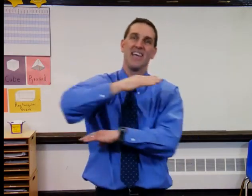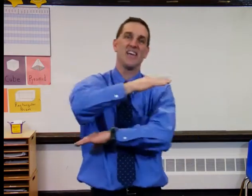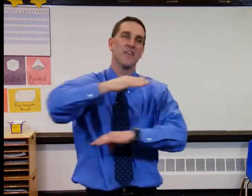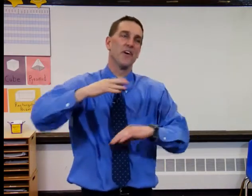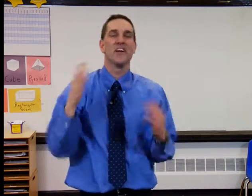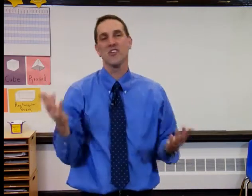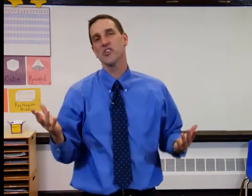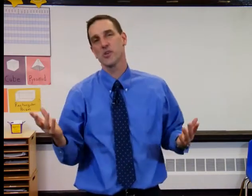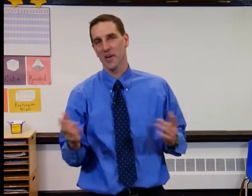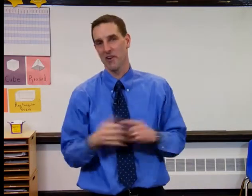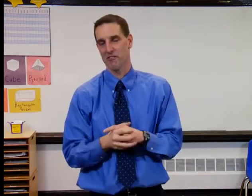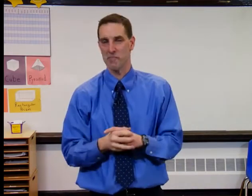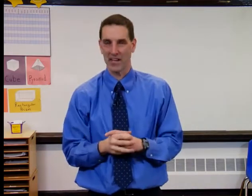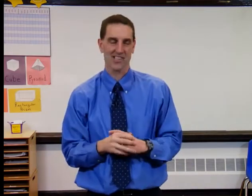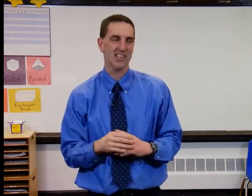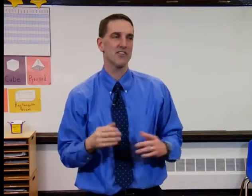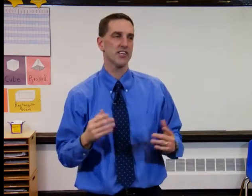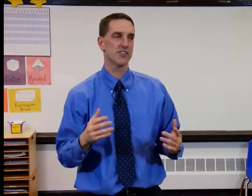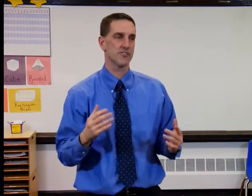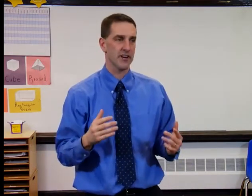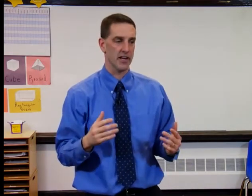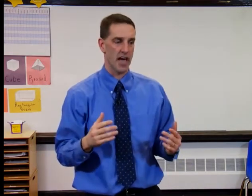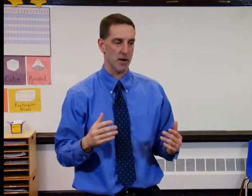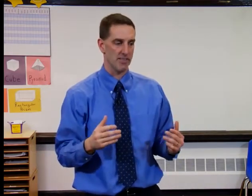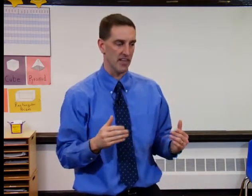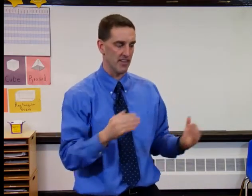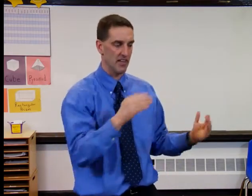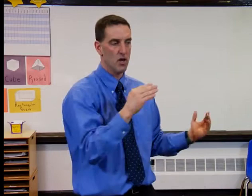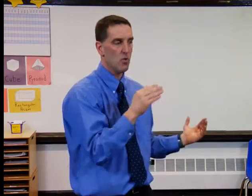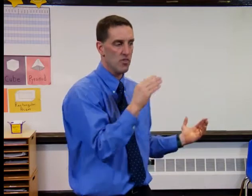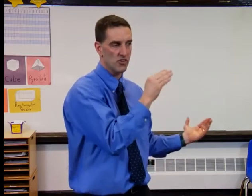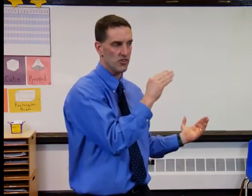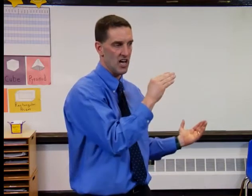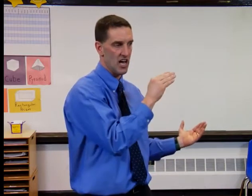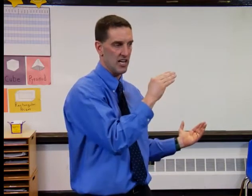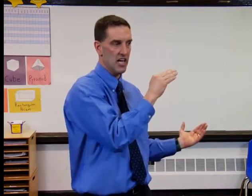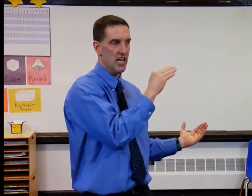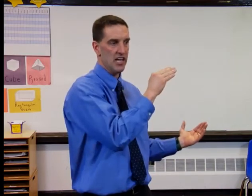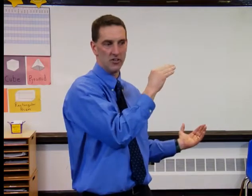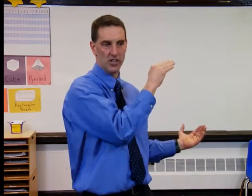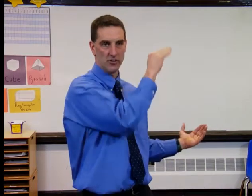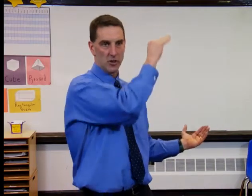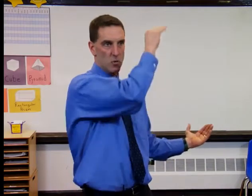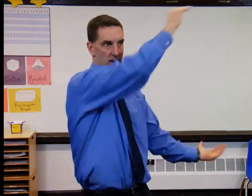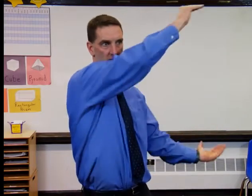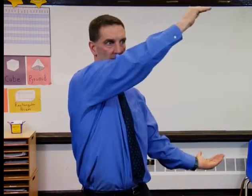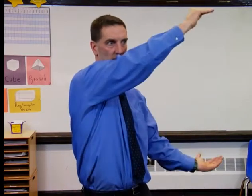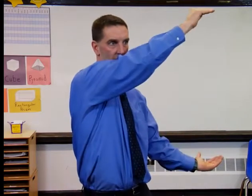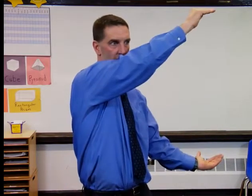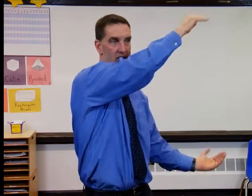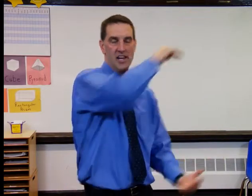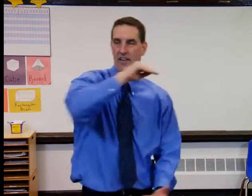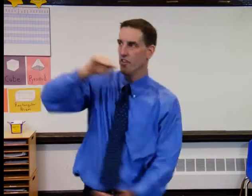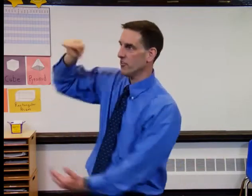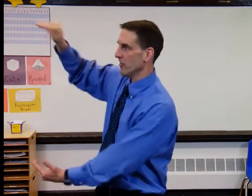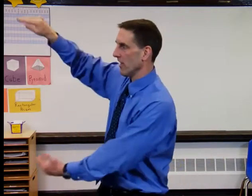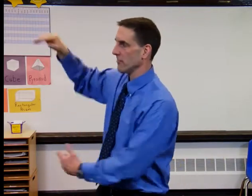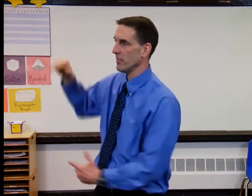equal. This is a tricky one for me, because a lot of teachers are very adamant that this sign is the greater than sign, and this is the less than sign.